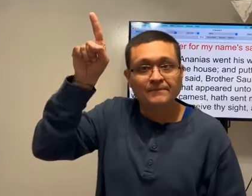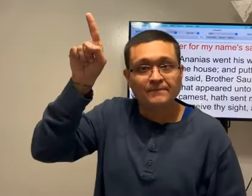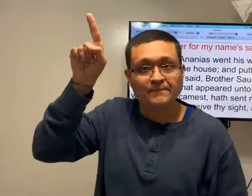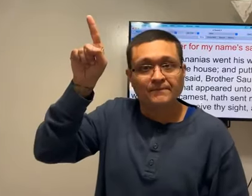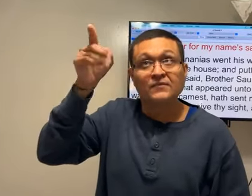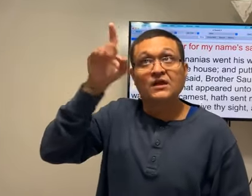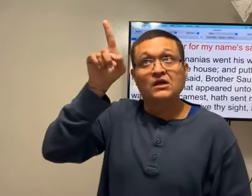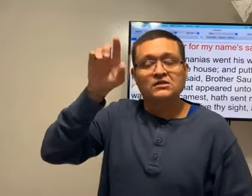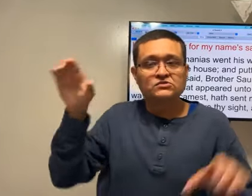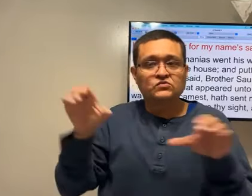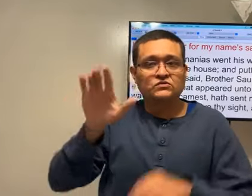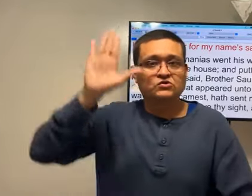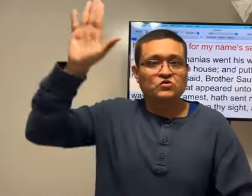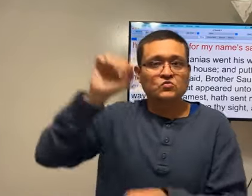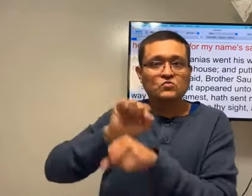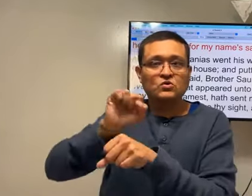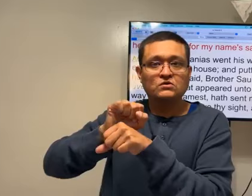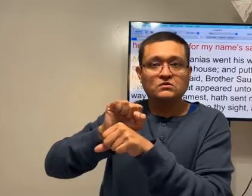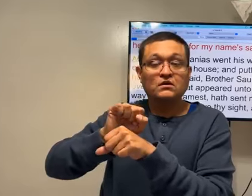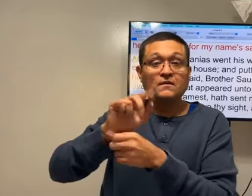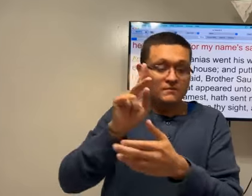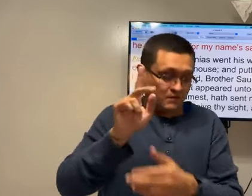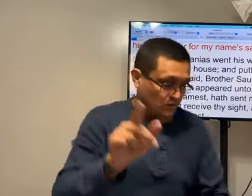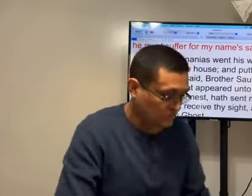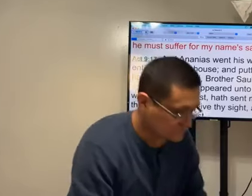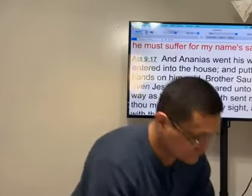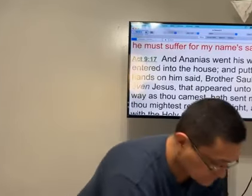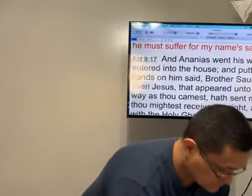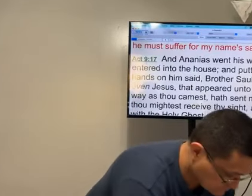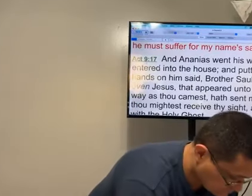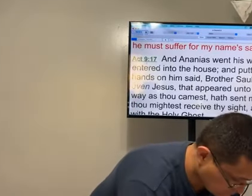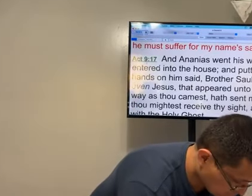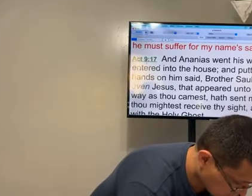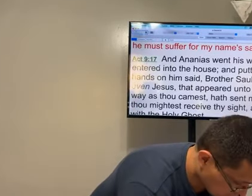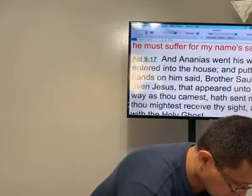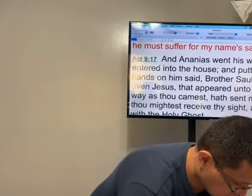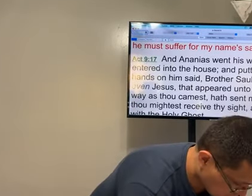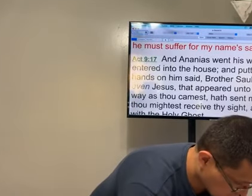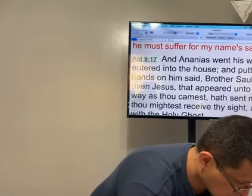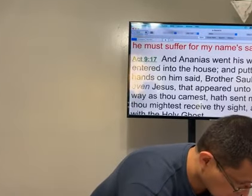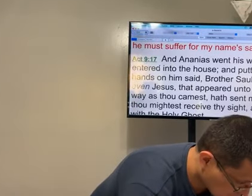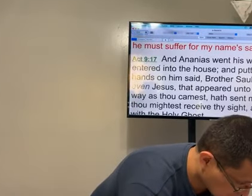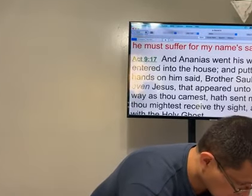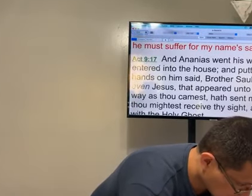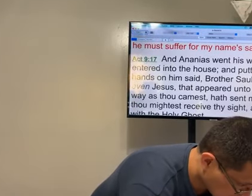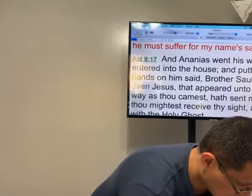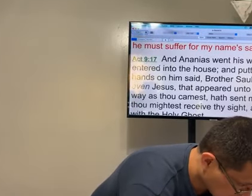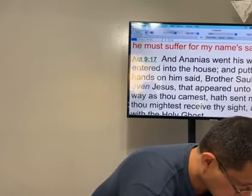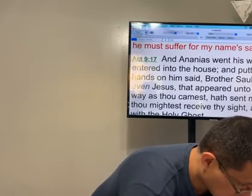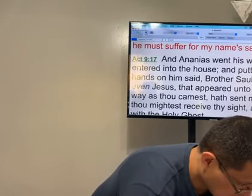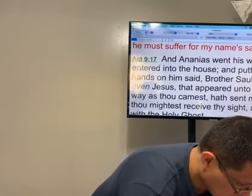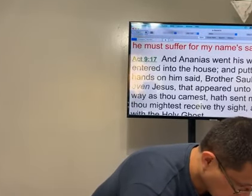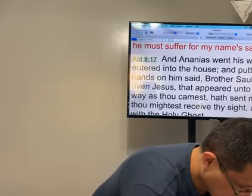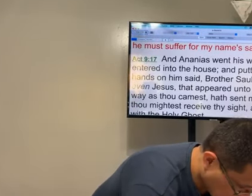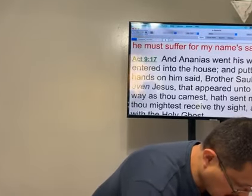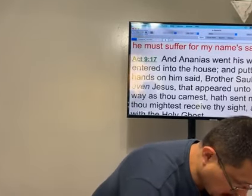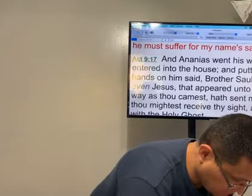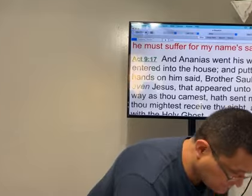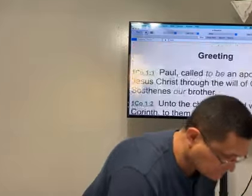Ananias didn't have a big spirit about himself saying, you know, I'm saving these people, I'm baptizing. No, he set himself aside and knew it was important